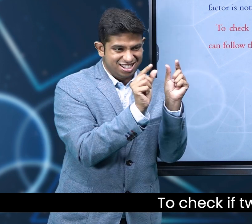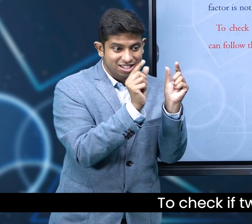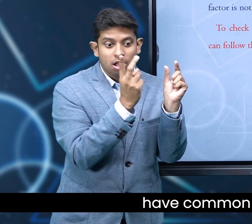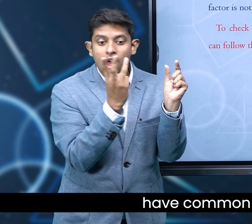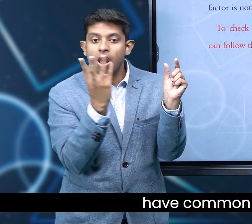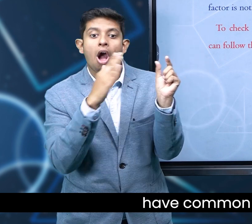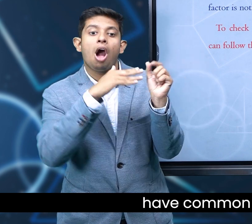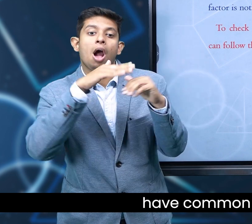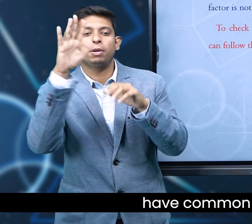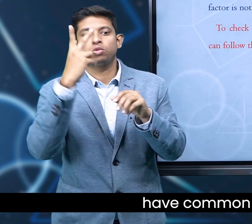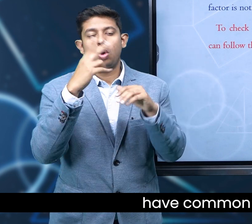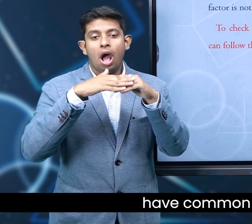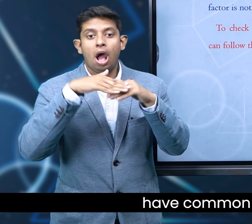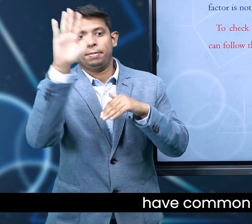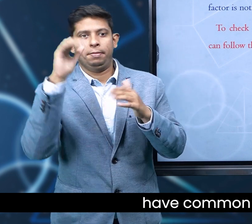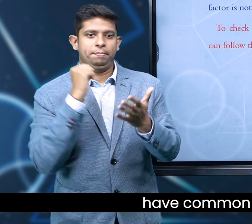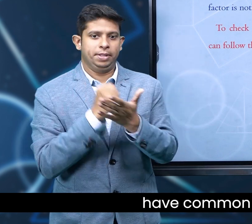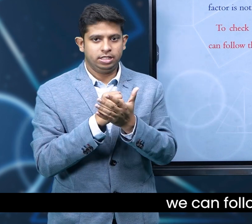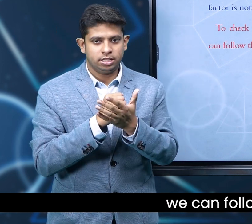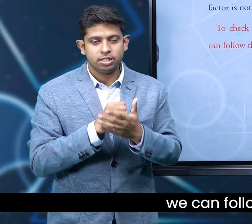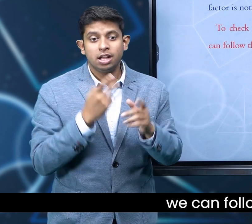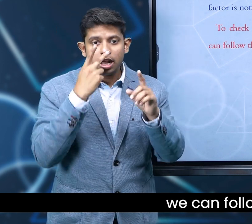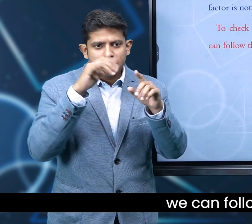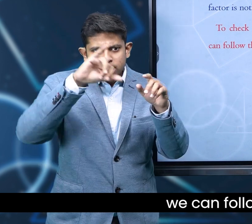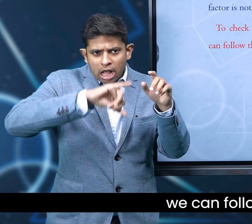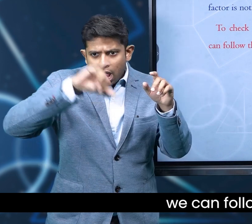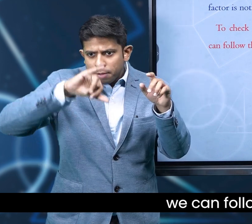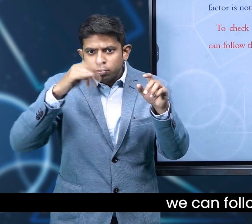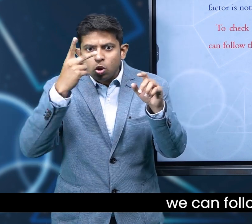have common factors between them, we can follow the below steps.